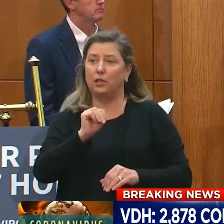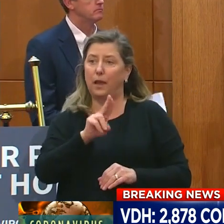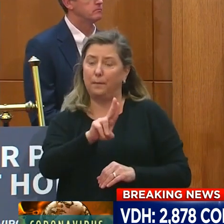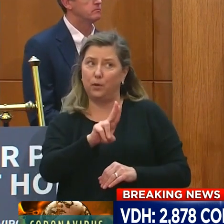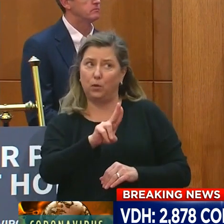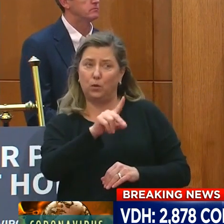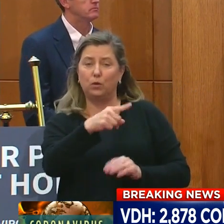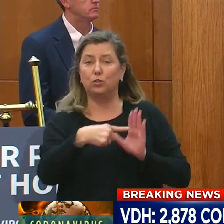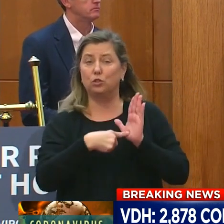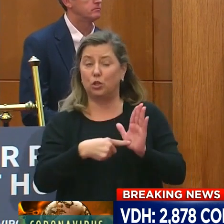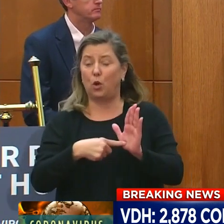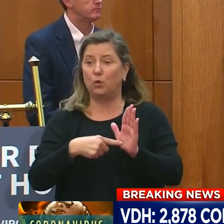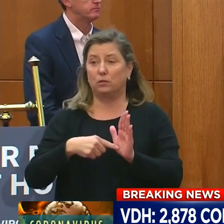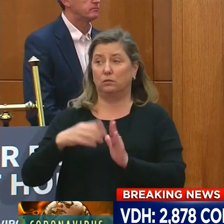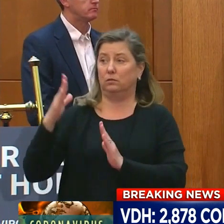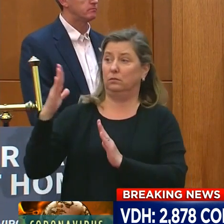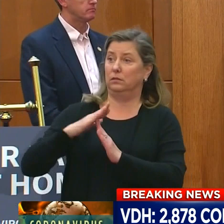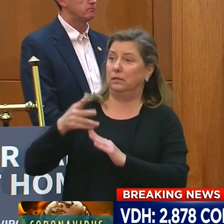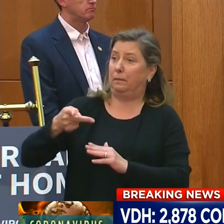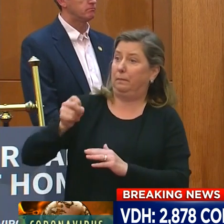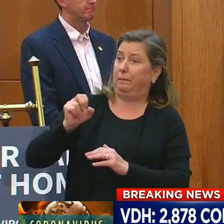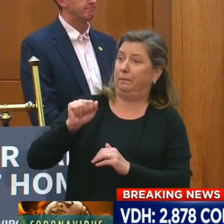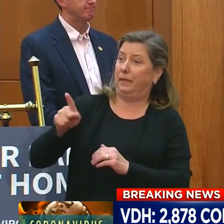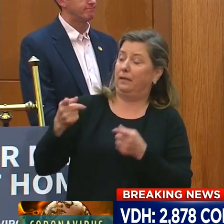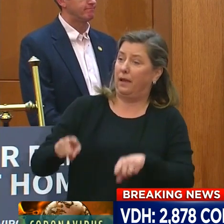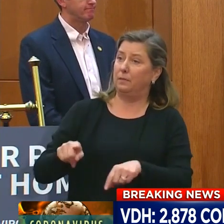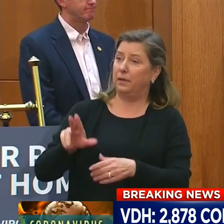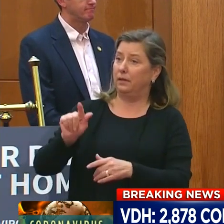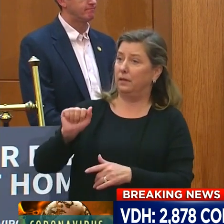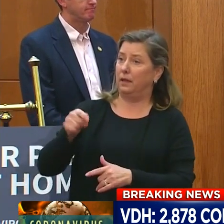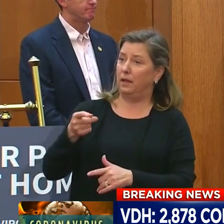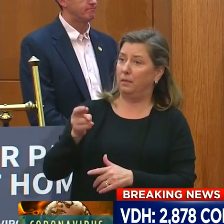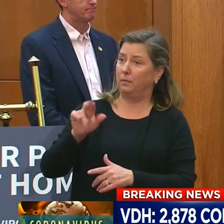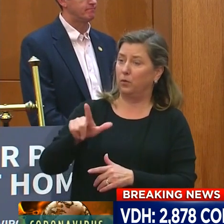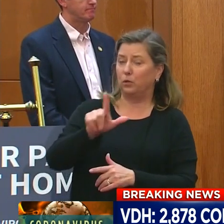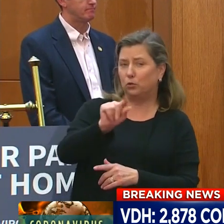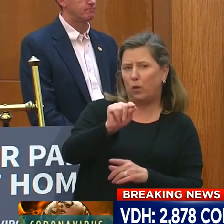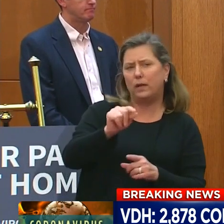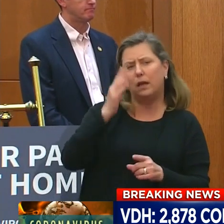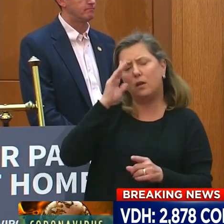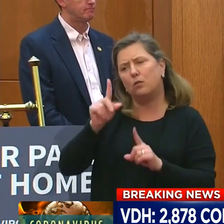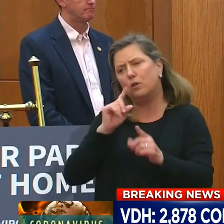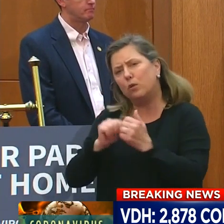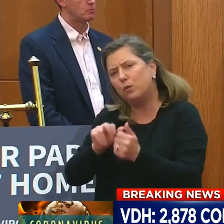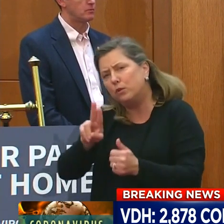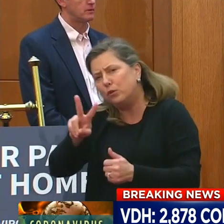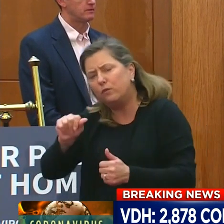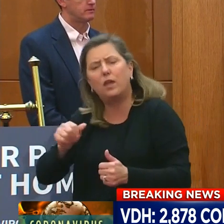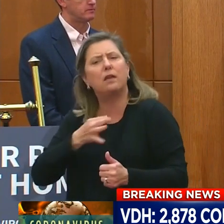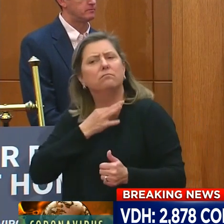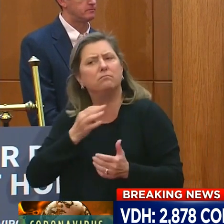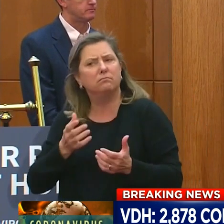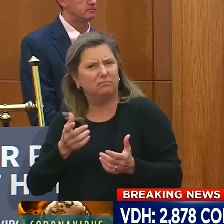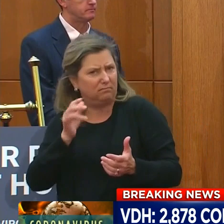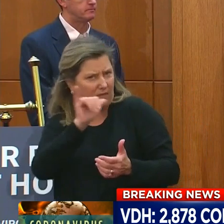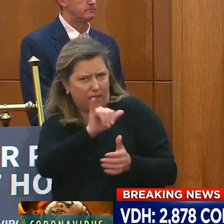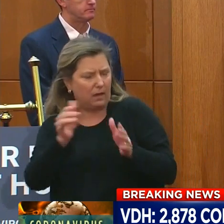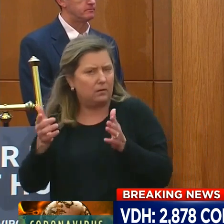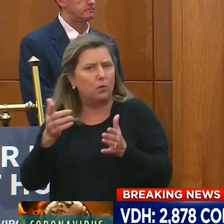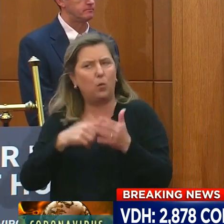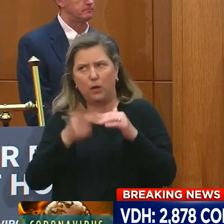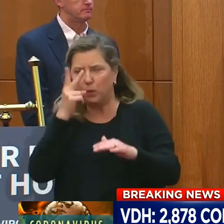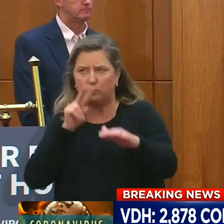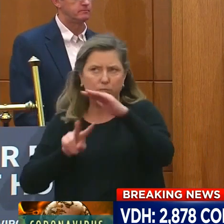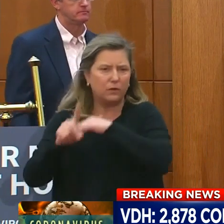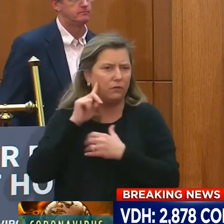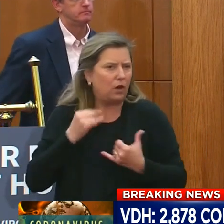showing the peak April 20th. I know you're working with UVA to develop one. Can you speak as to where that one stands and what you all are seeing and predicting